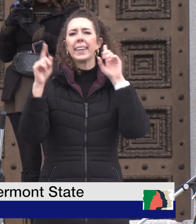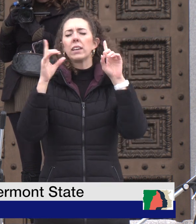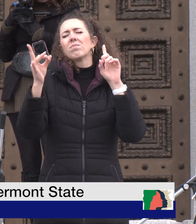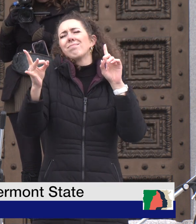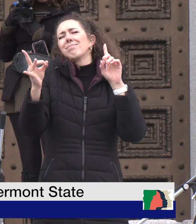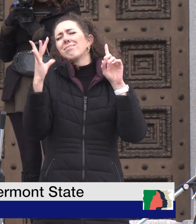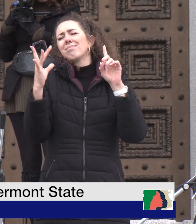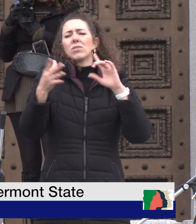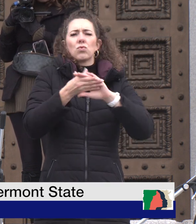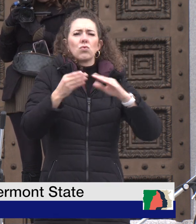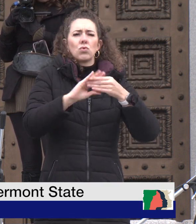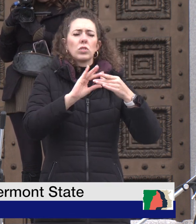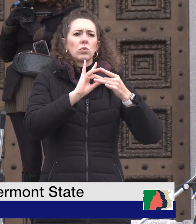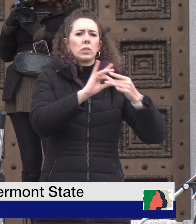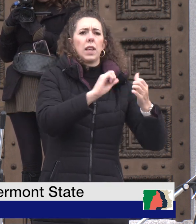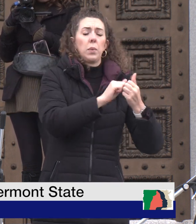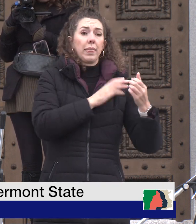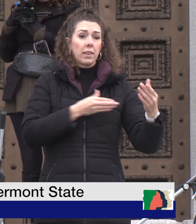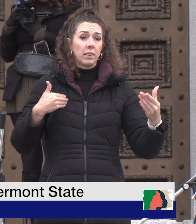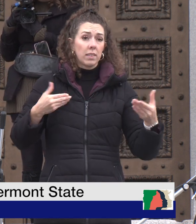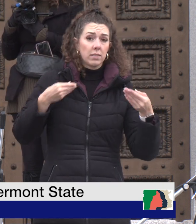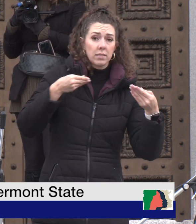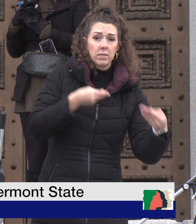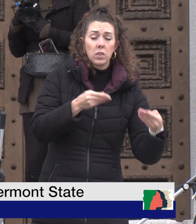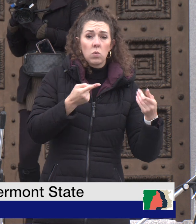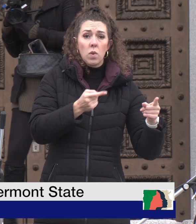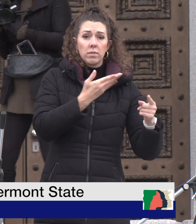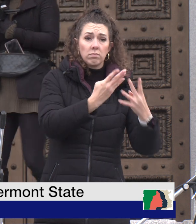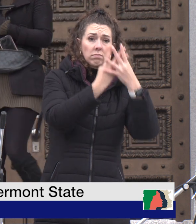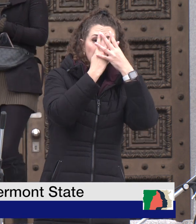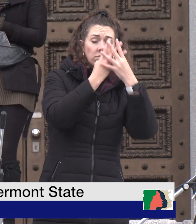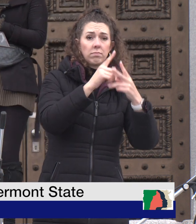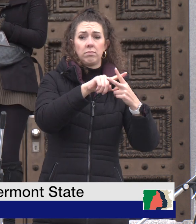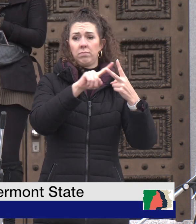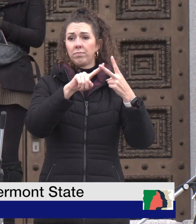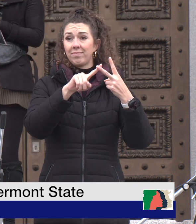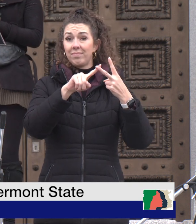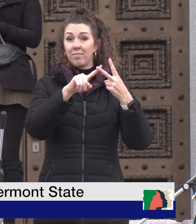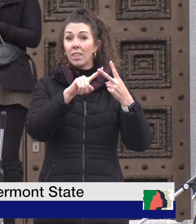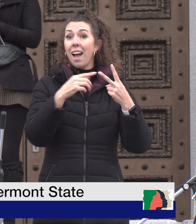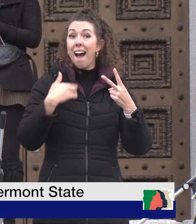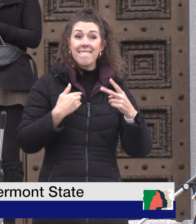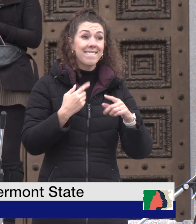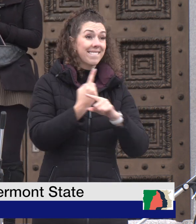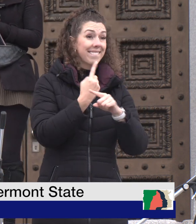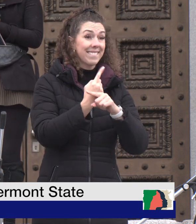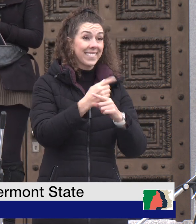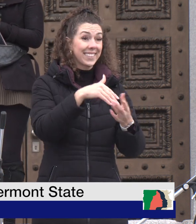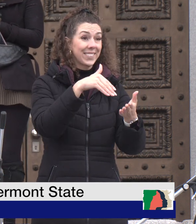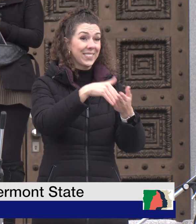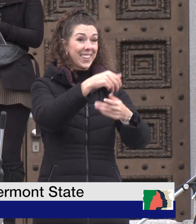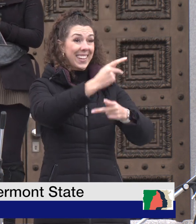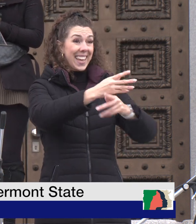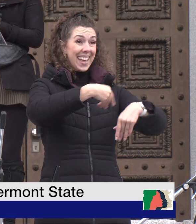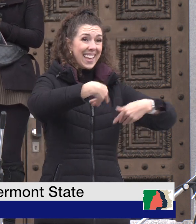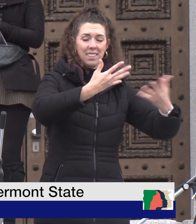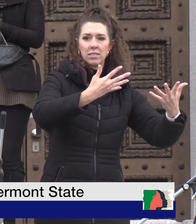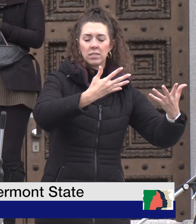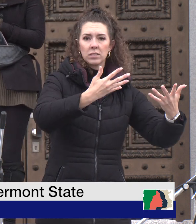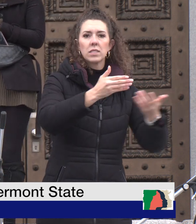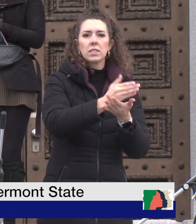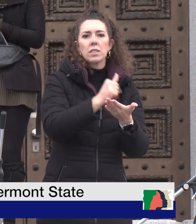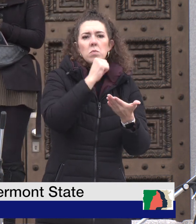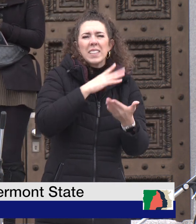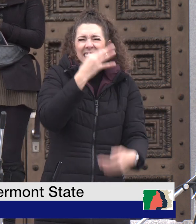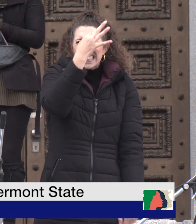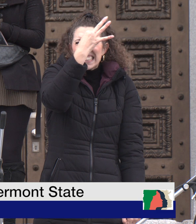inside around the struggle of breastfeeding in prison, the lack of access to postnatal care that in some cases has caused women to almost